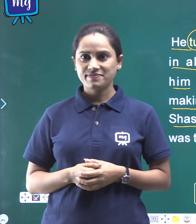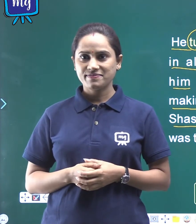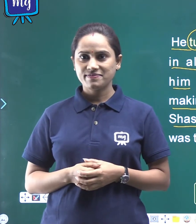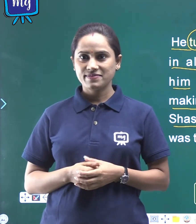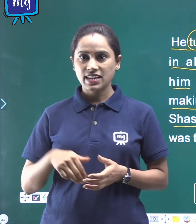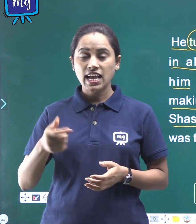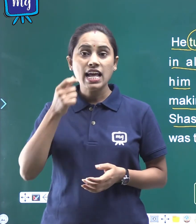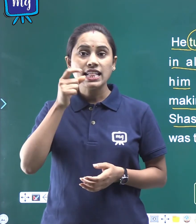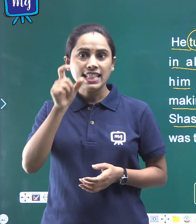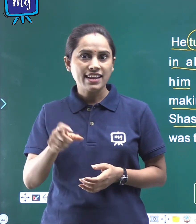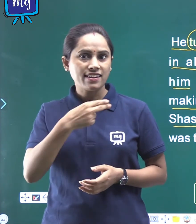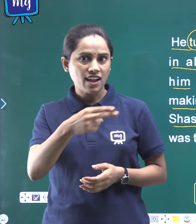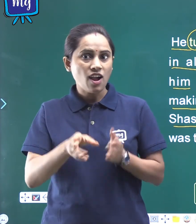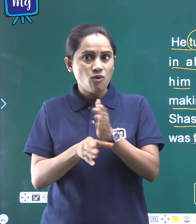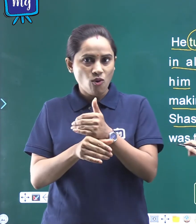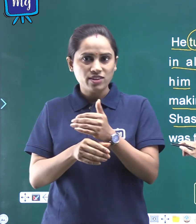that Ranga was